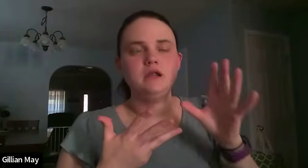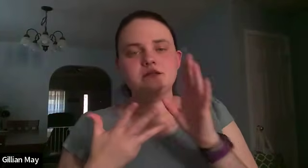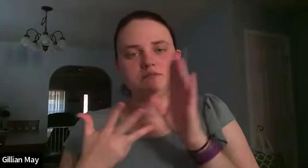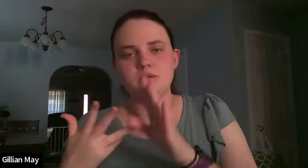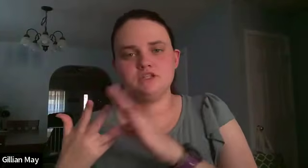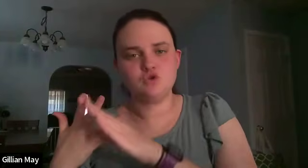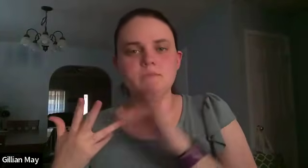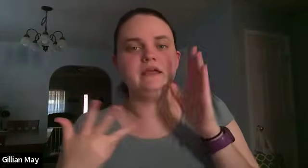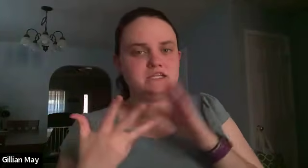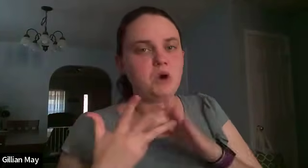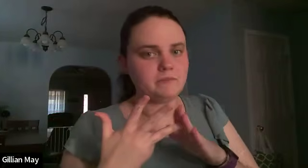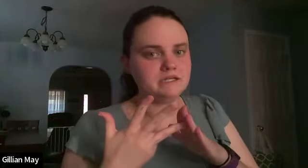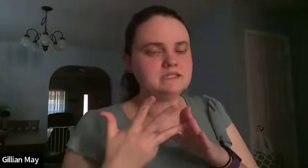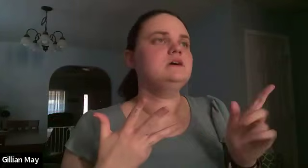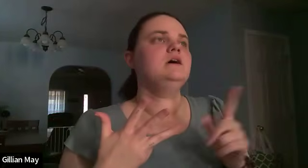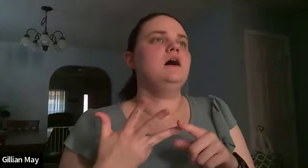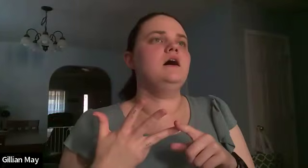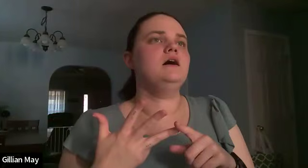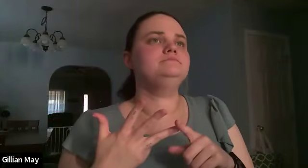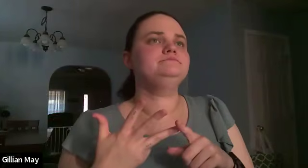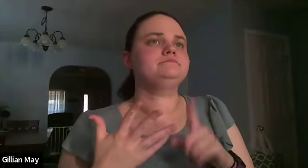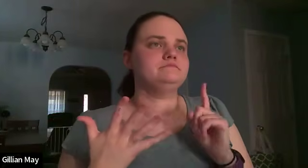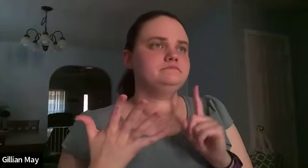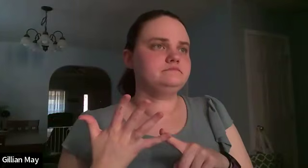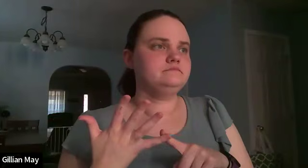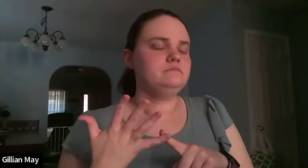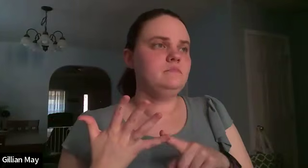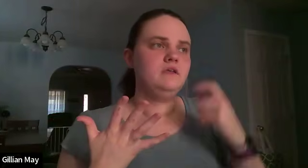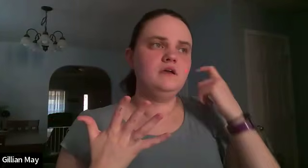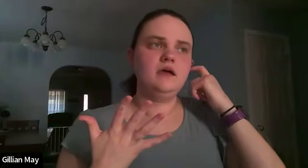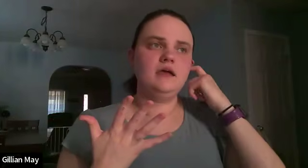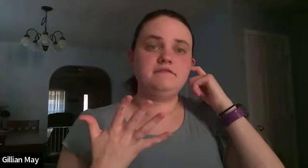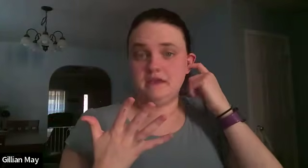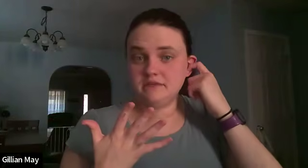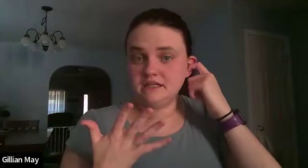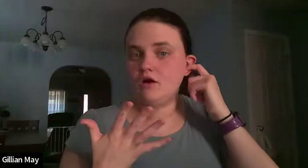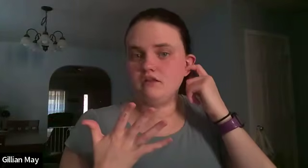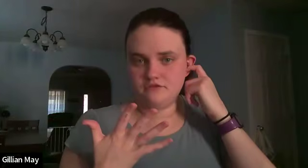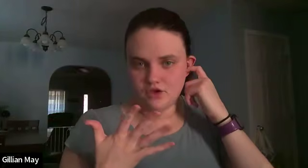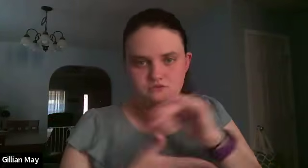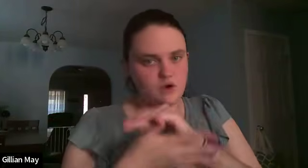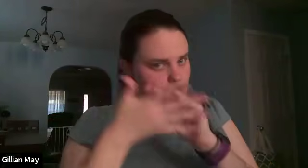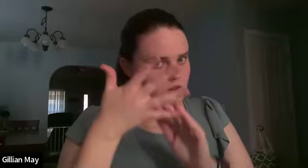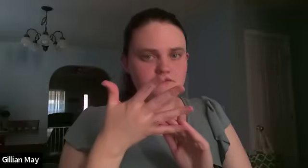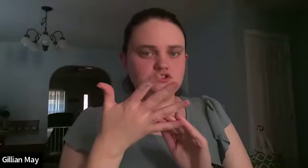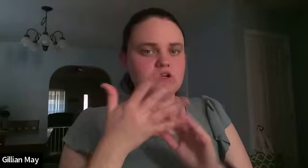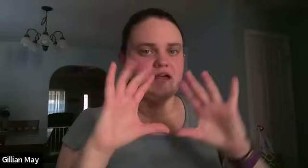not a department store, but like a department. Um, a family, all of those are going to have